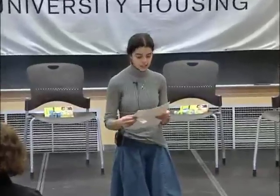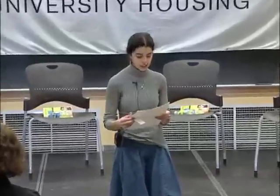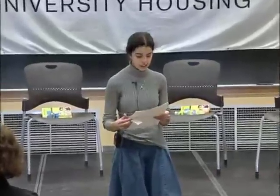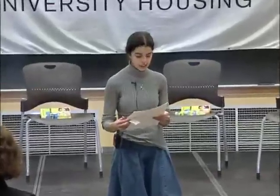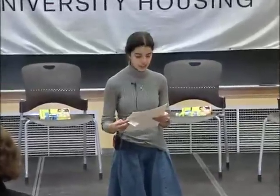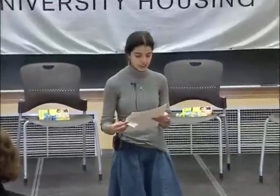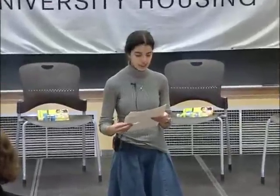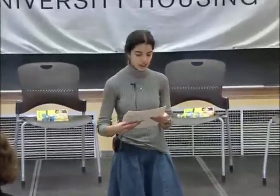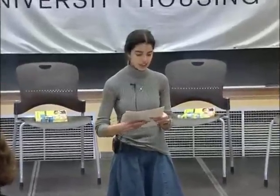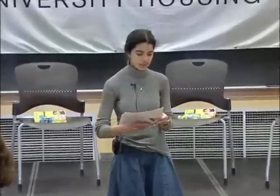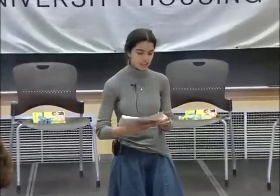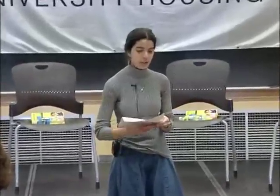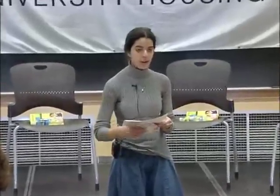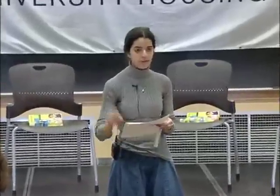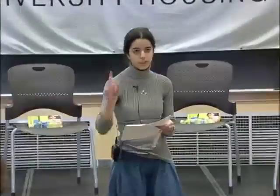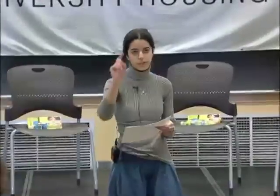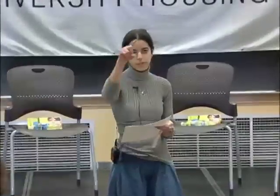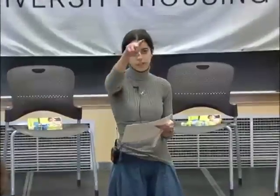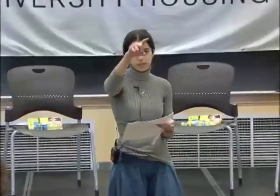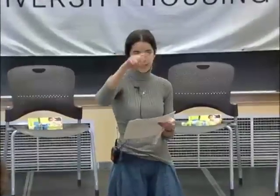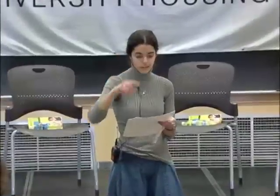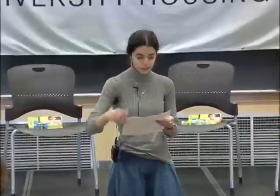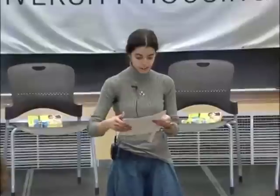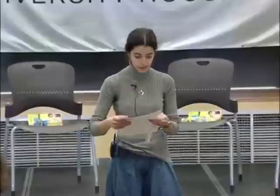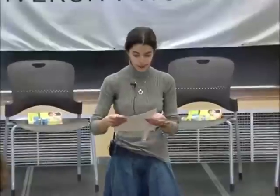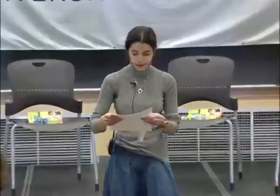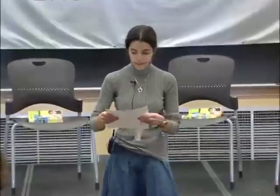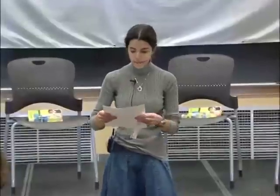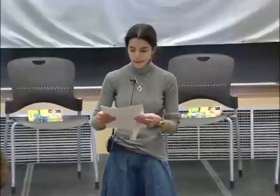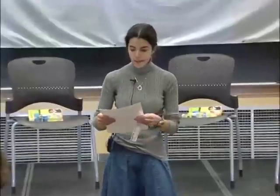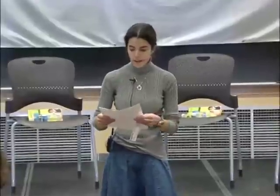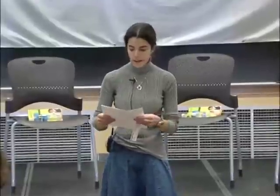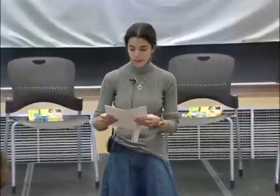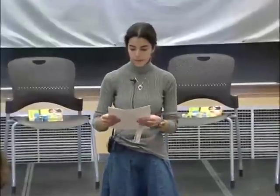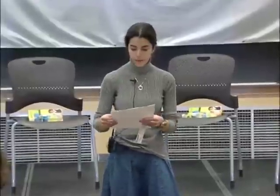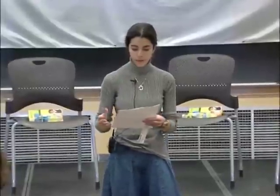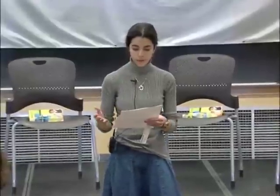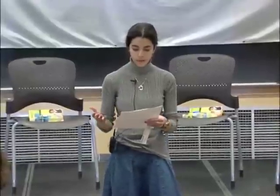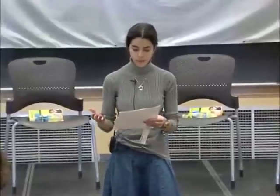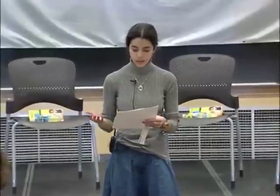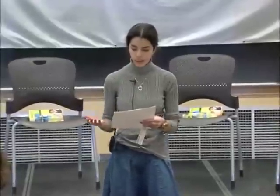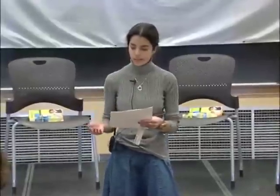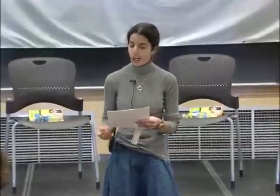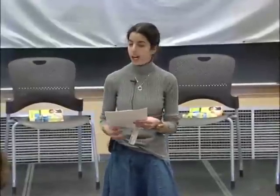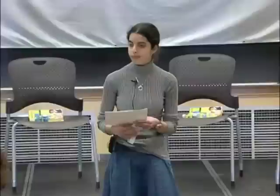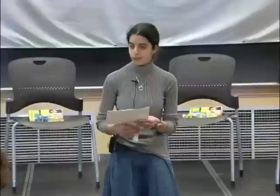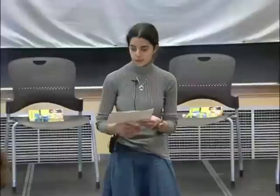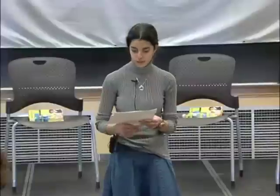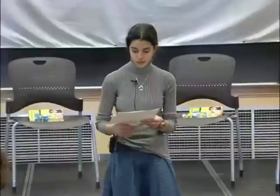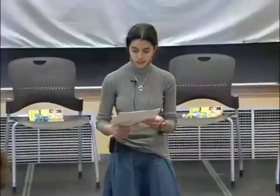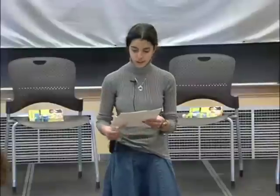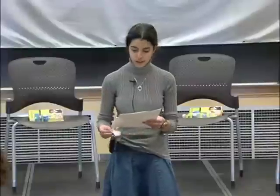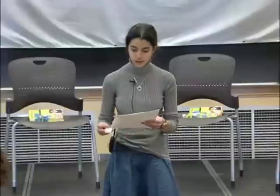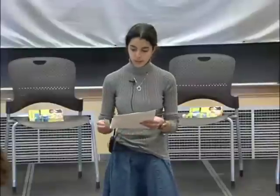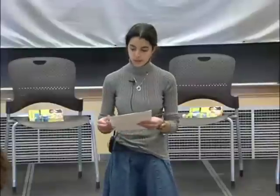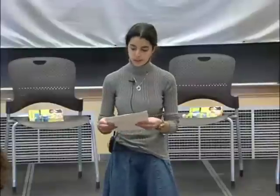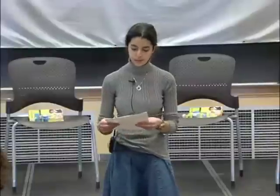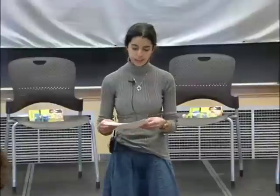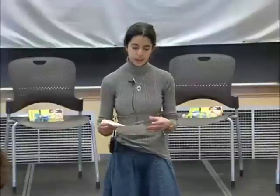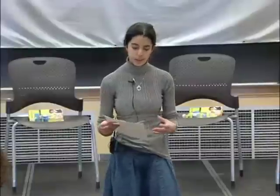Center Ducks Bistro conference room, which is right across the way. We would love to have you join our group or simply stop by